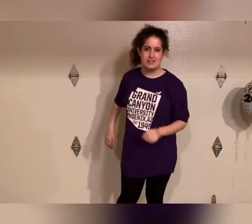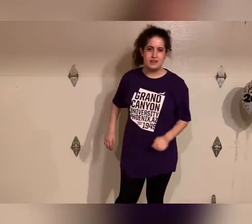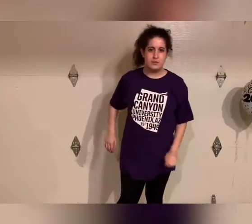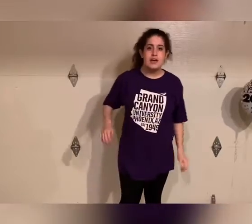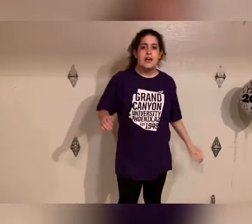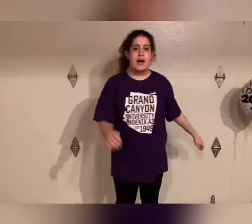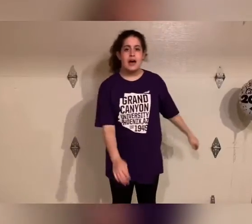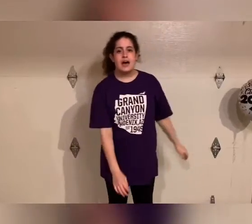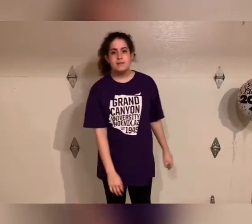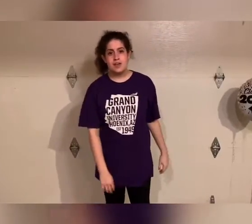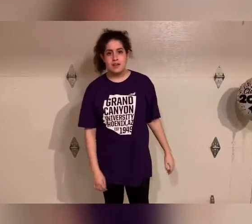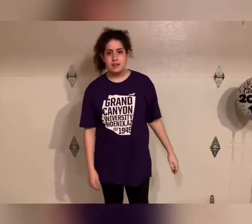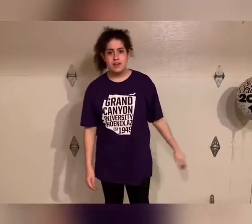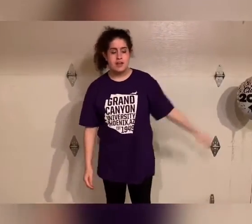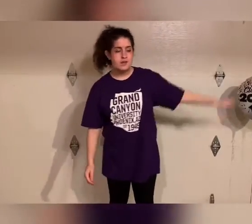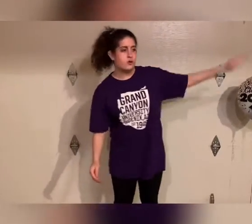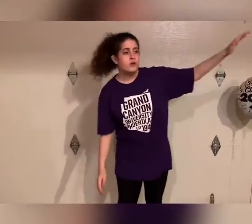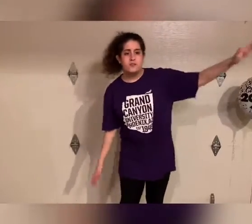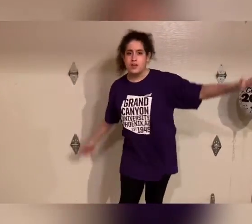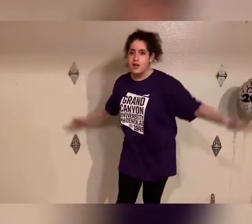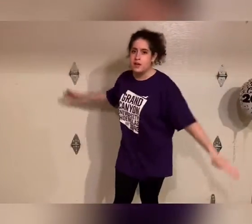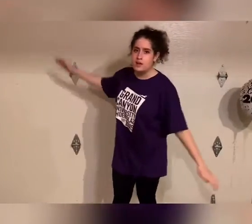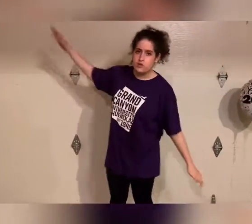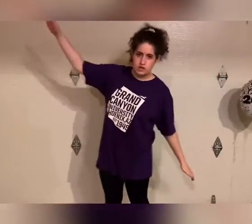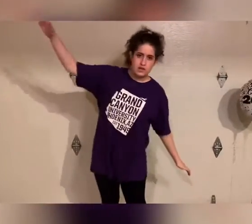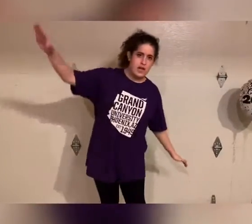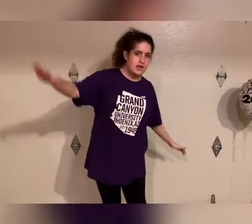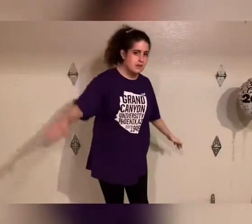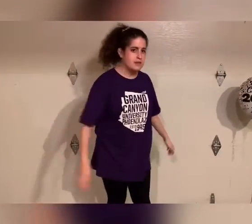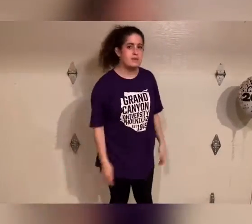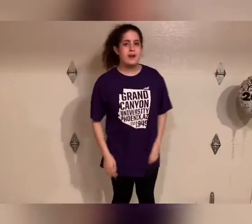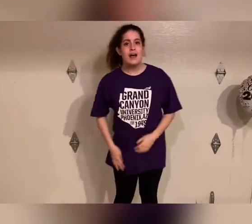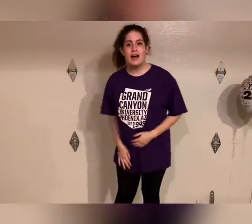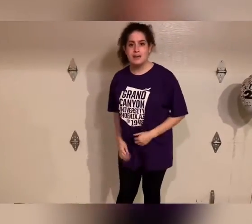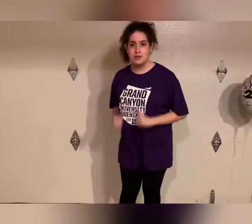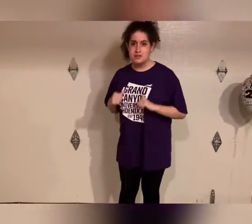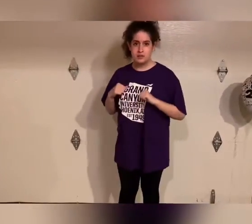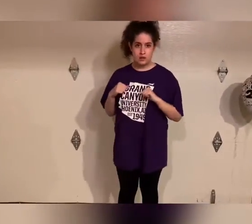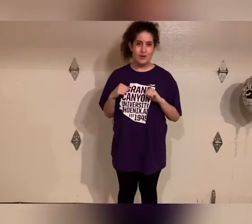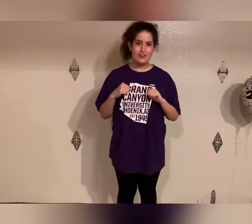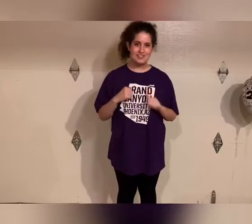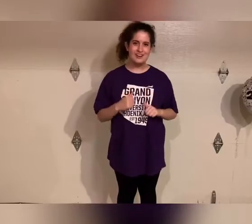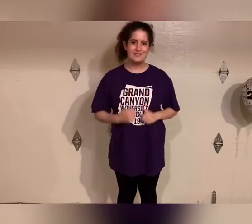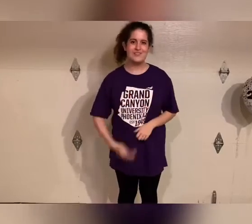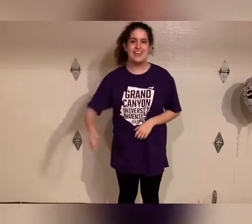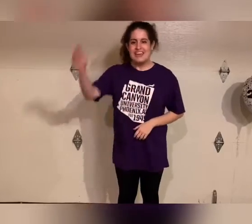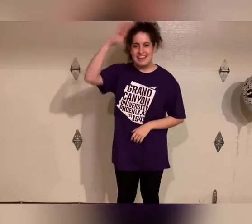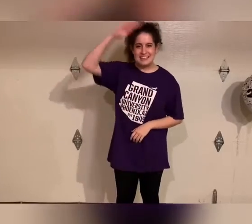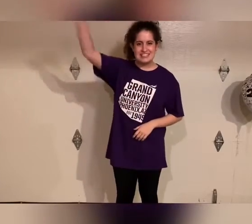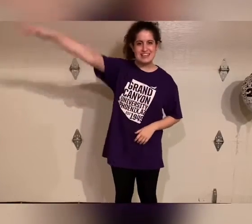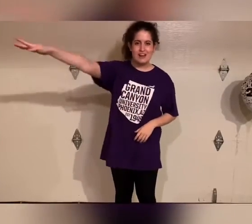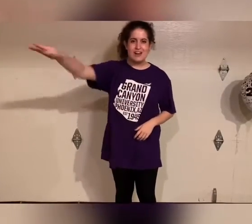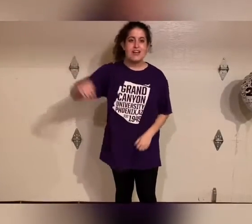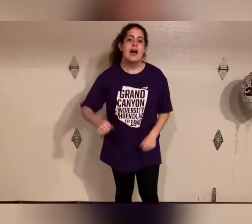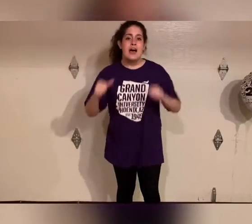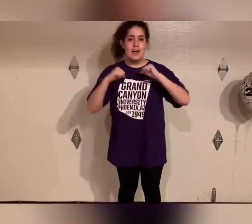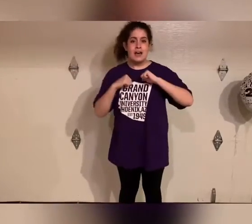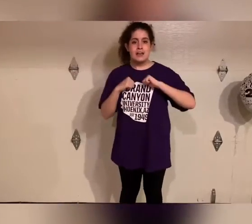artillery. I may never fly over the enemy, but I'm in the Lord's army. Yes, sir! I'm in